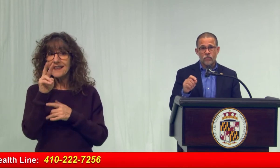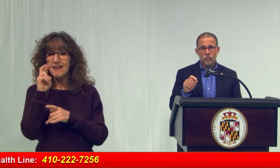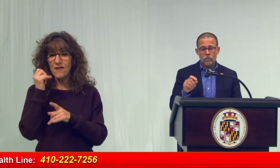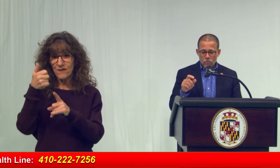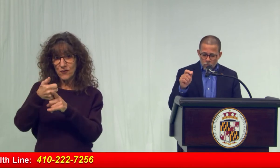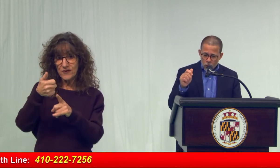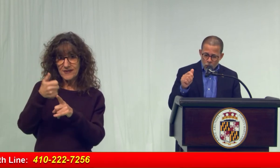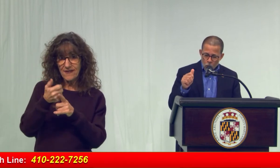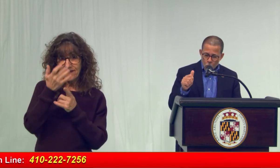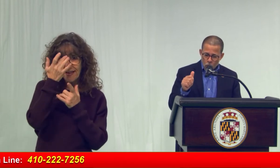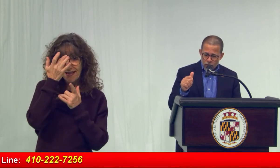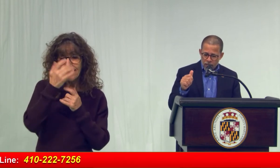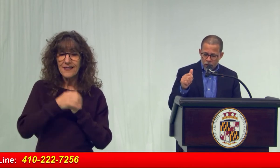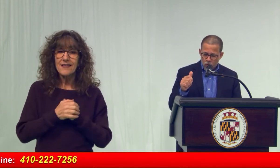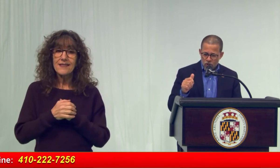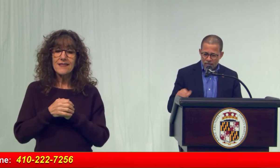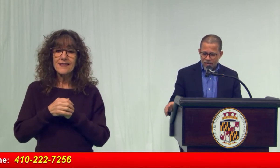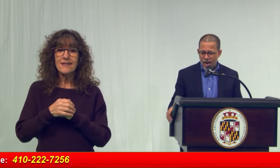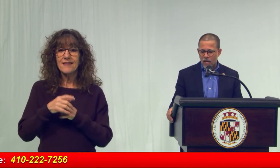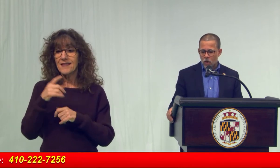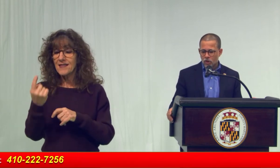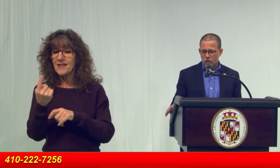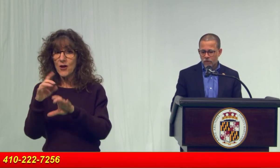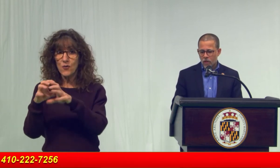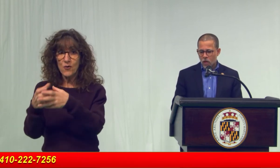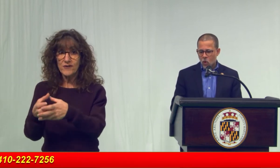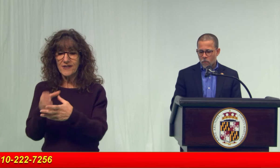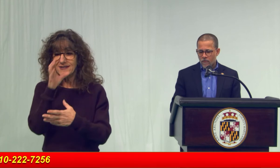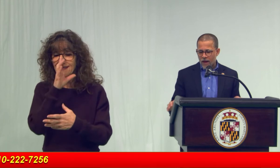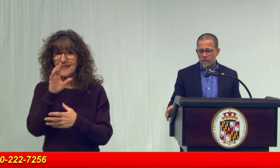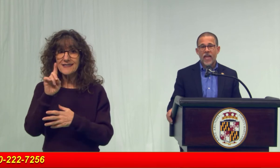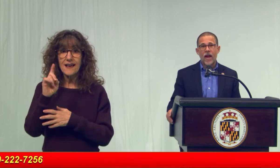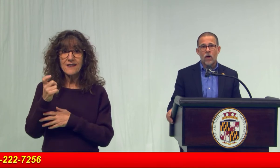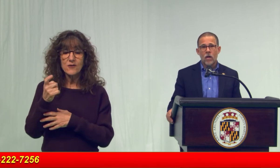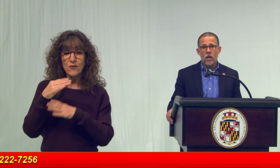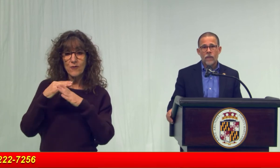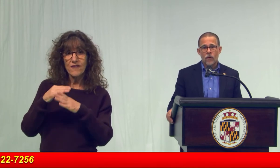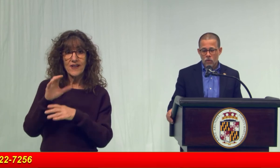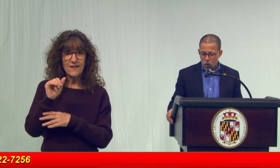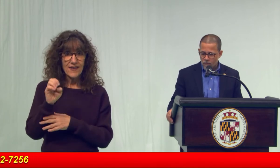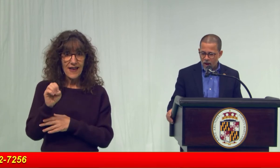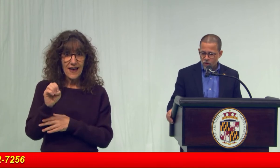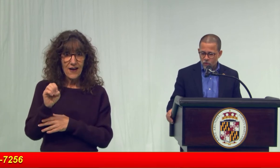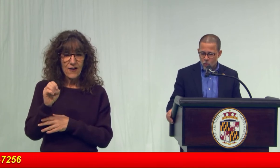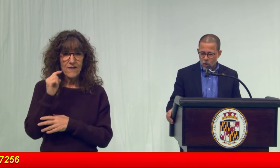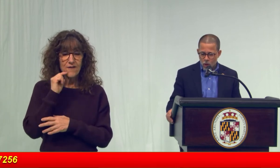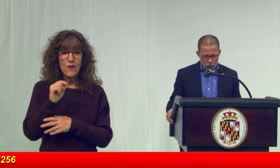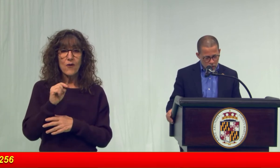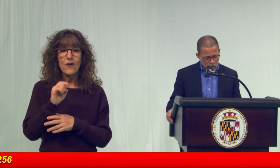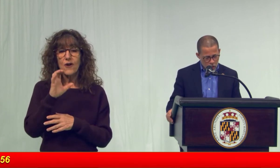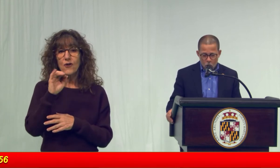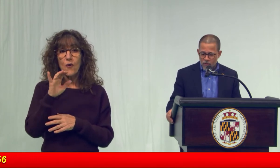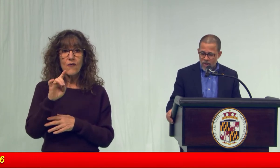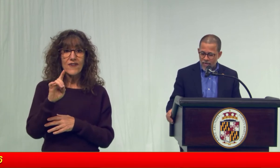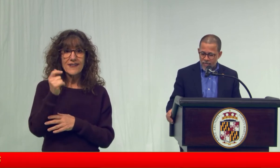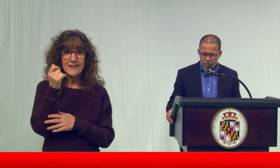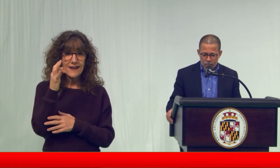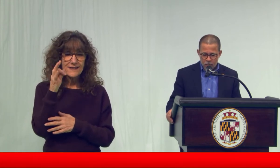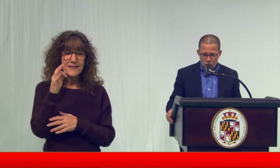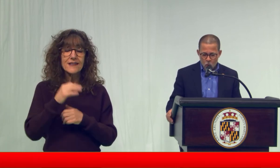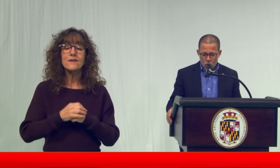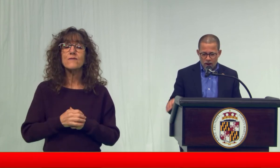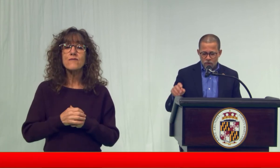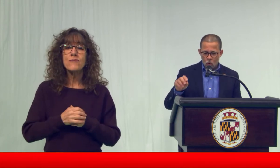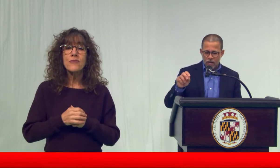ill, quarantined, or seeking diagnosis or preventative care for coronavirus or